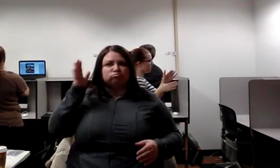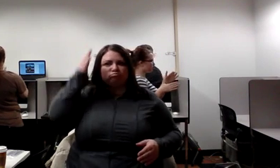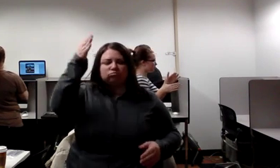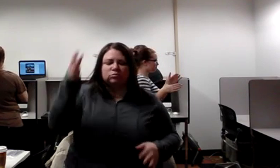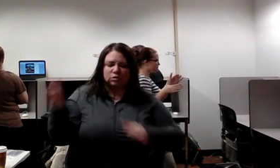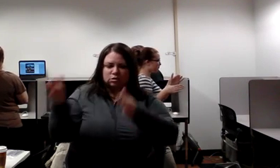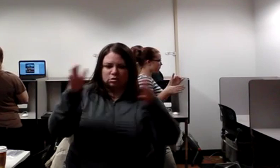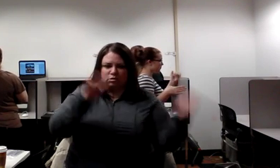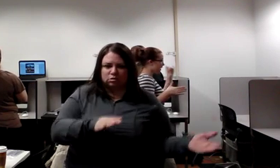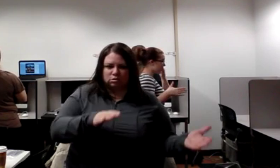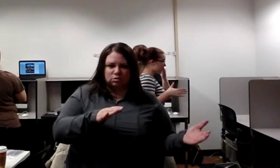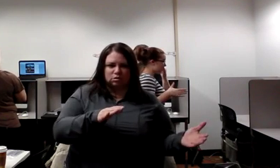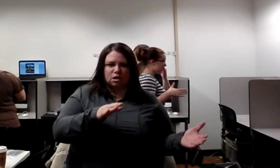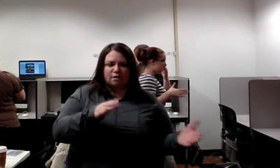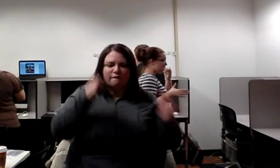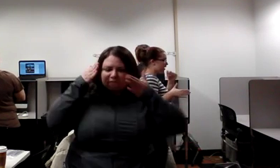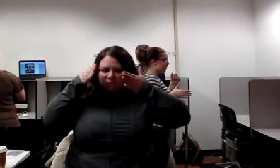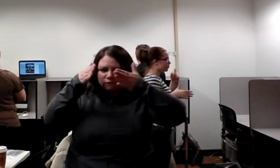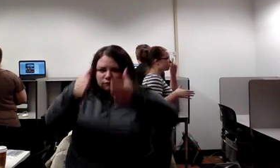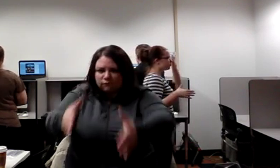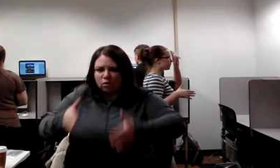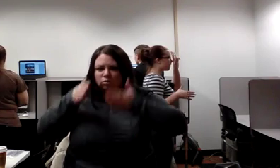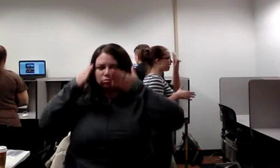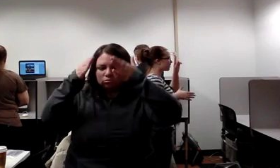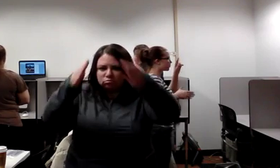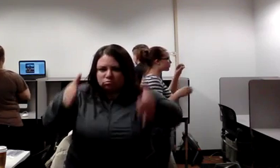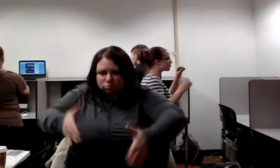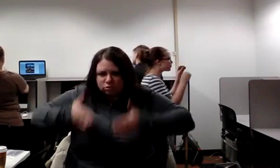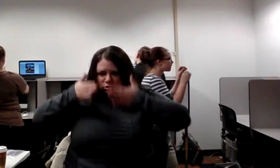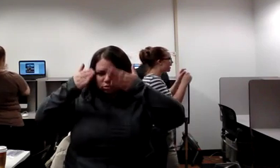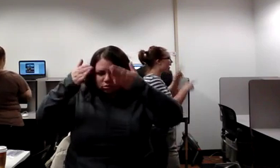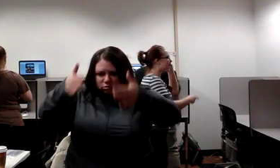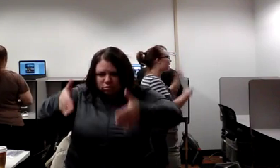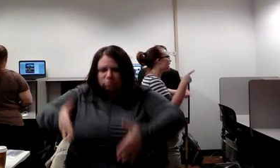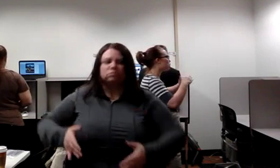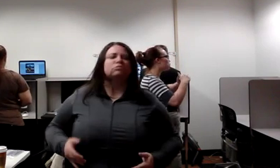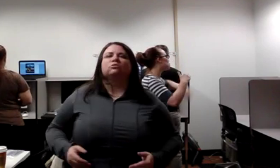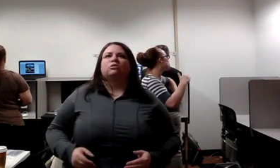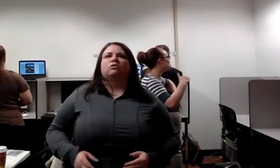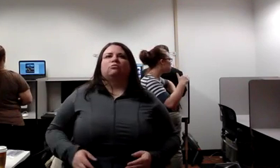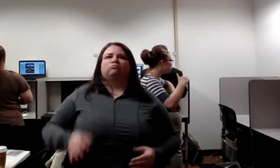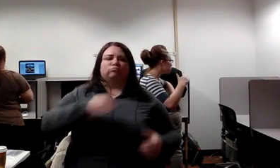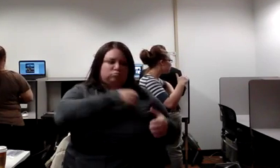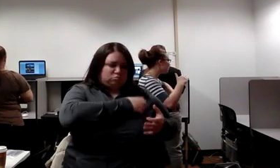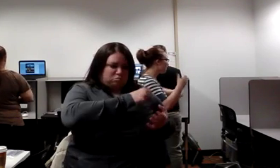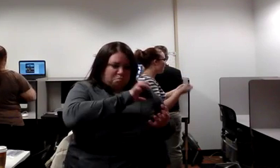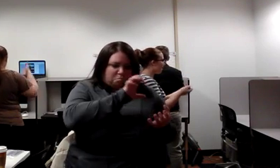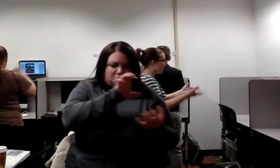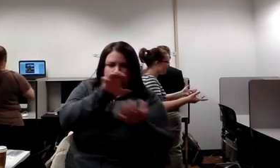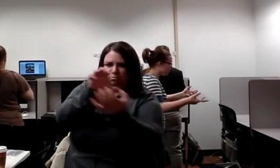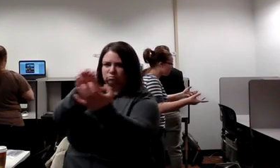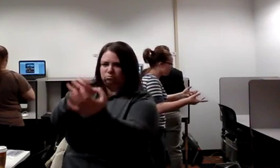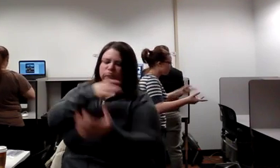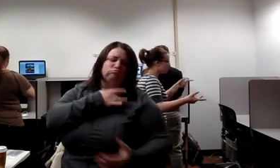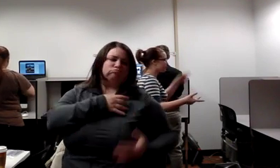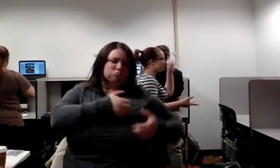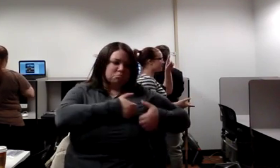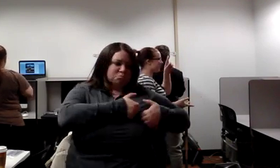lose. You are already naked. There is no reason not to follow your heart. About a year ago,